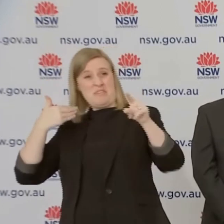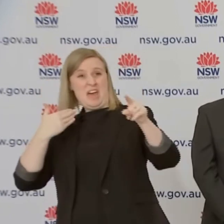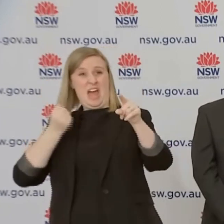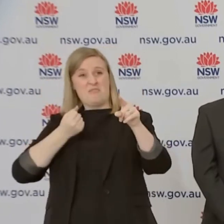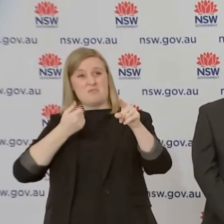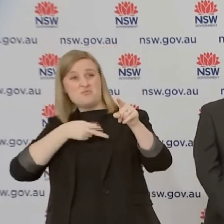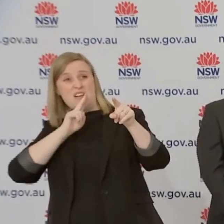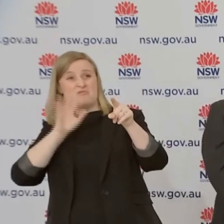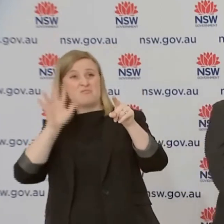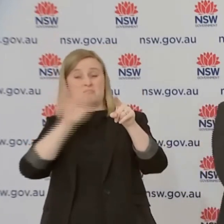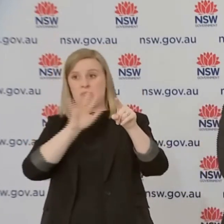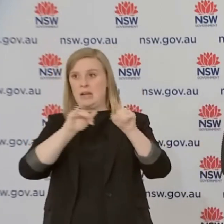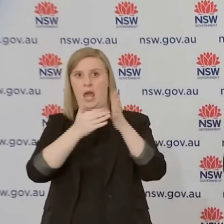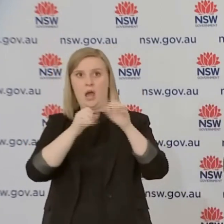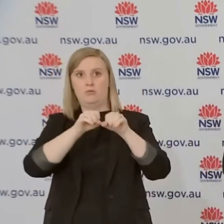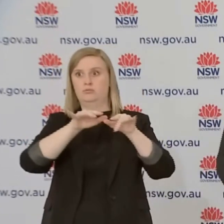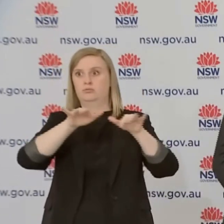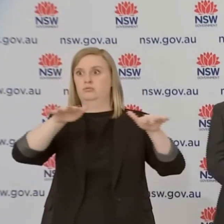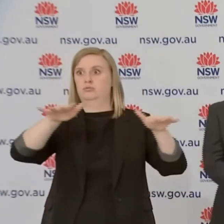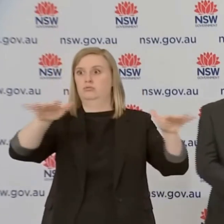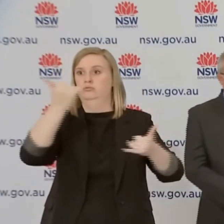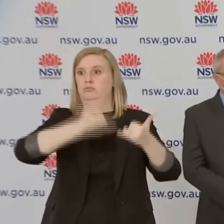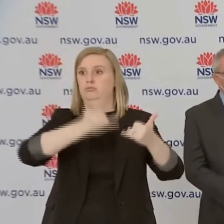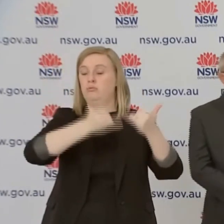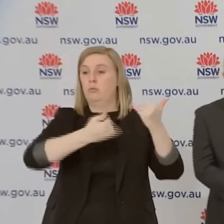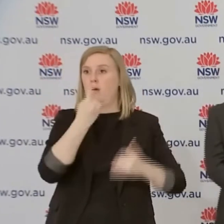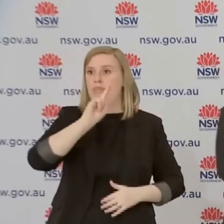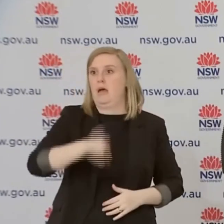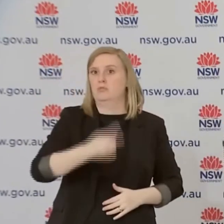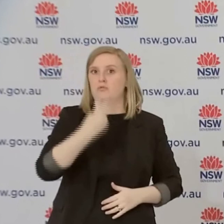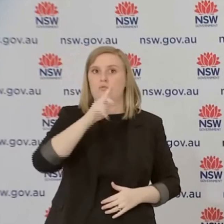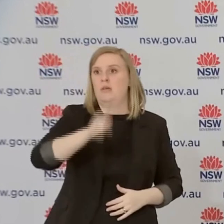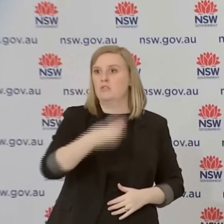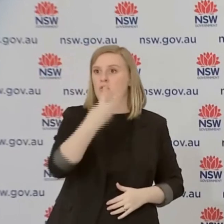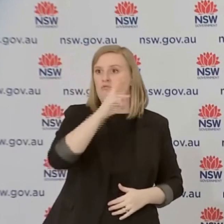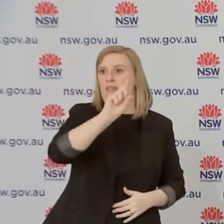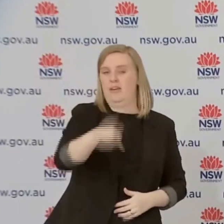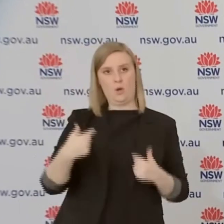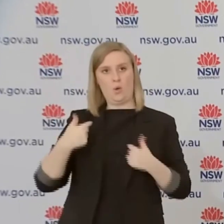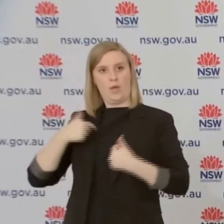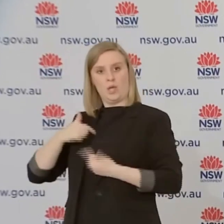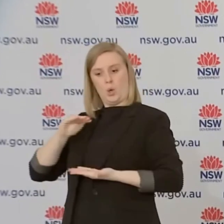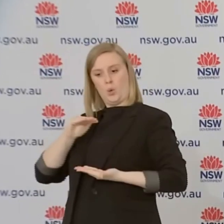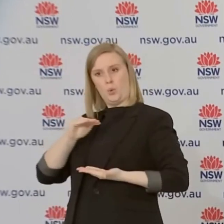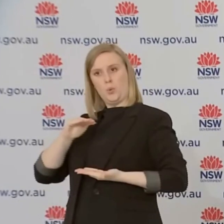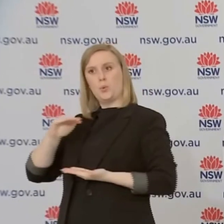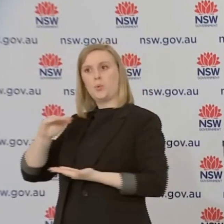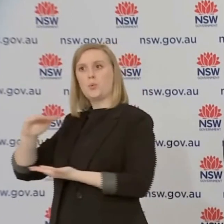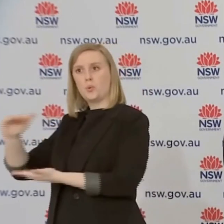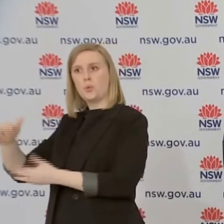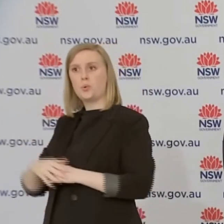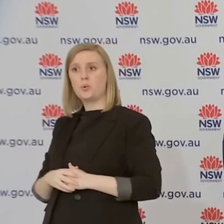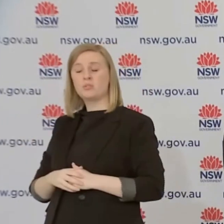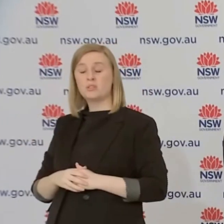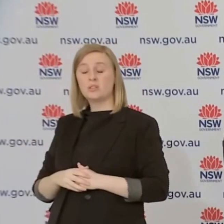hadn't taken the measures we had, that our case numbers would have been in their thousands. Now, I'm not going to rule out case numbers won't get worse.